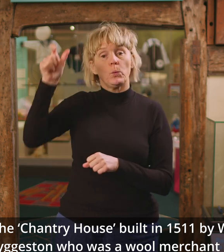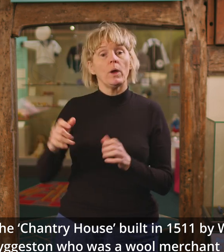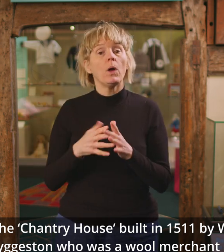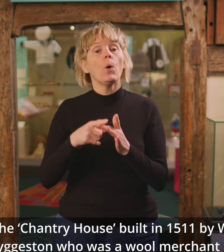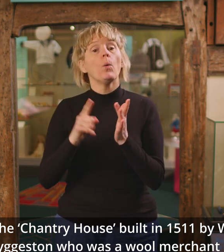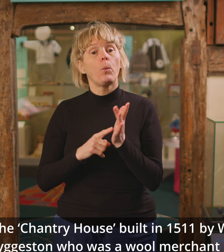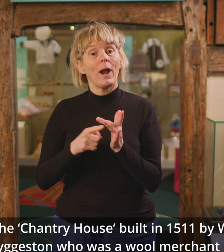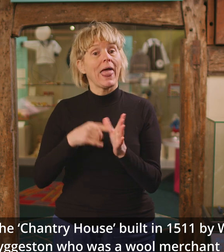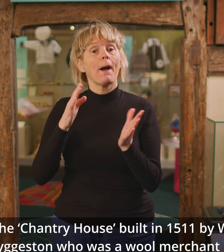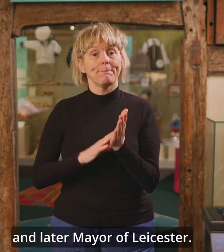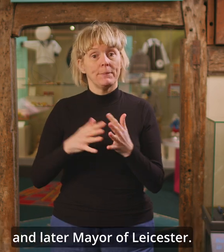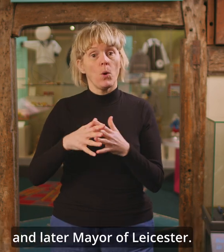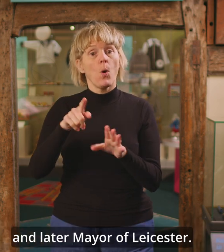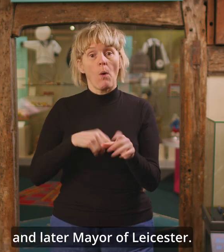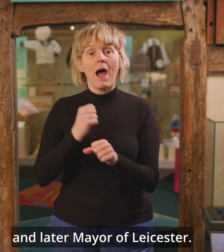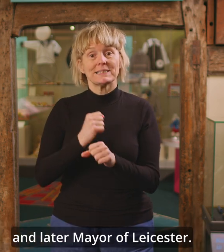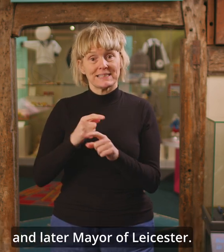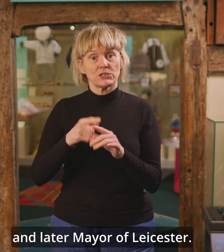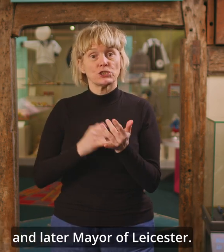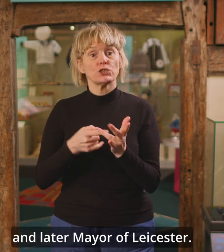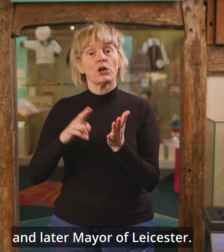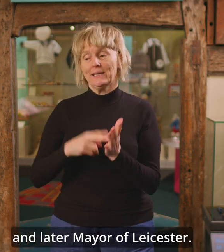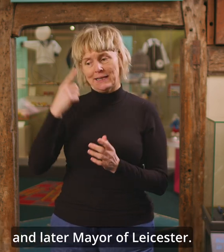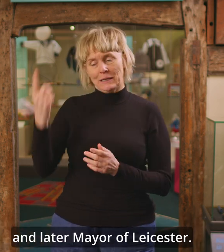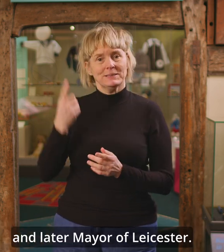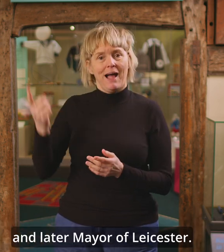wool merchant and later Mayor of Leicester.